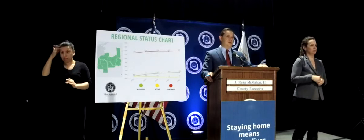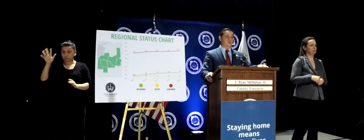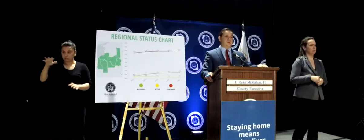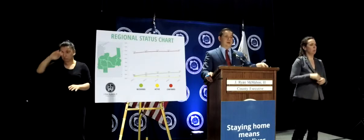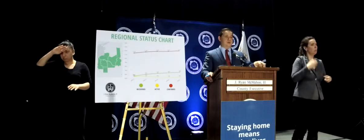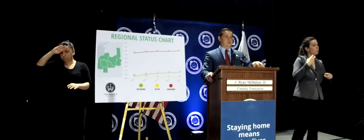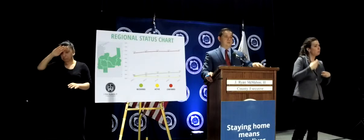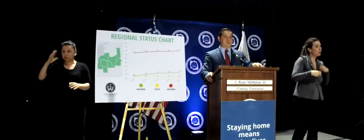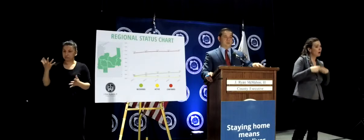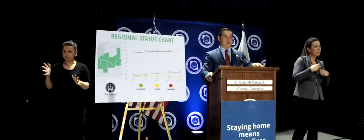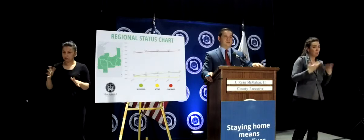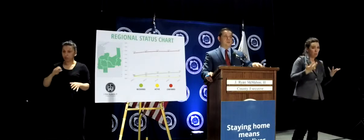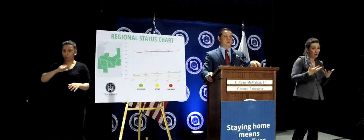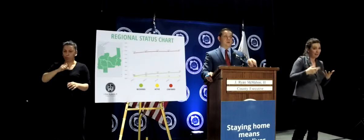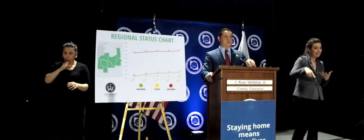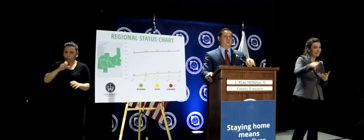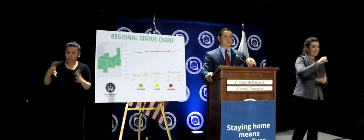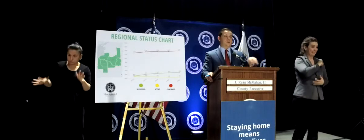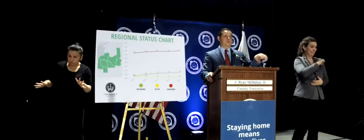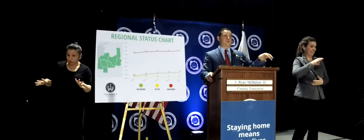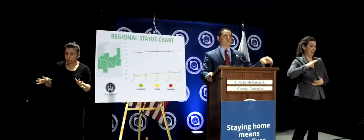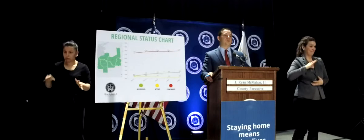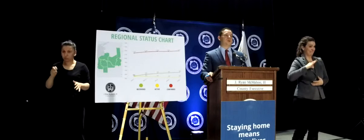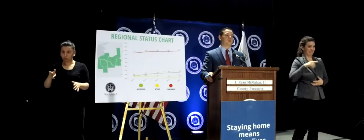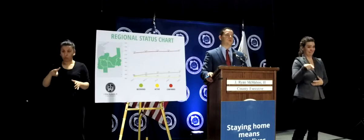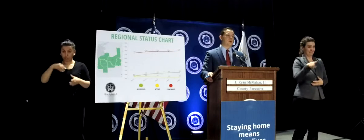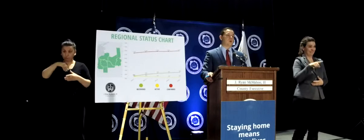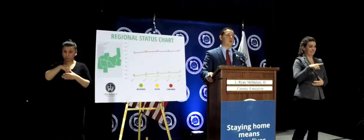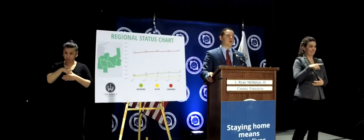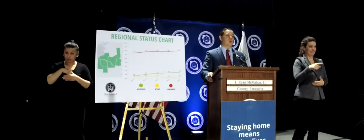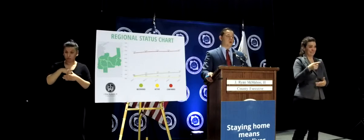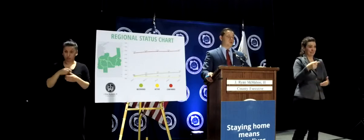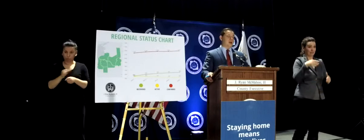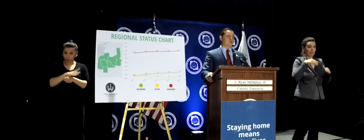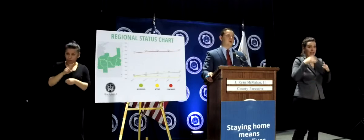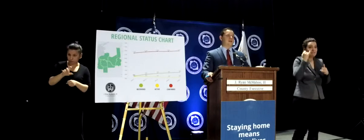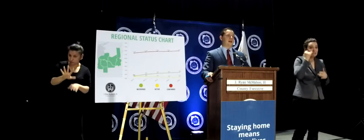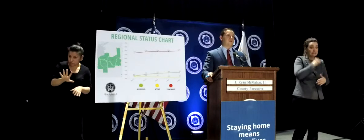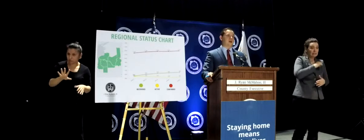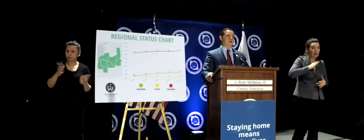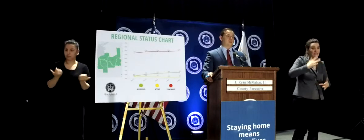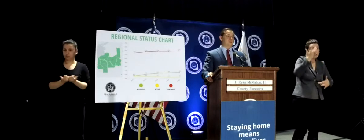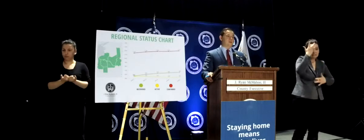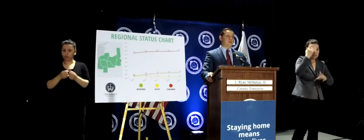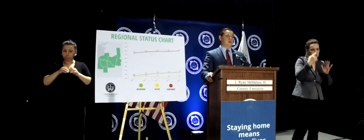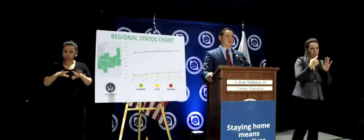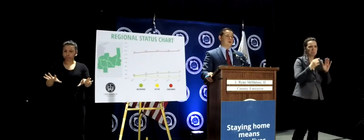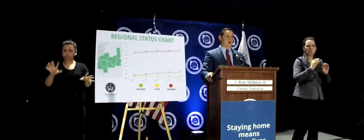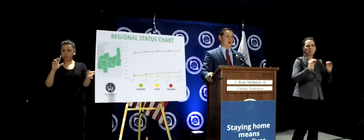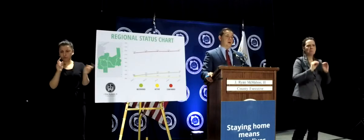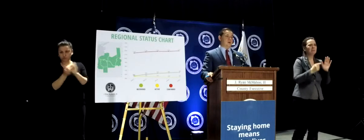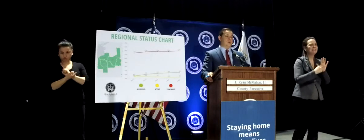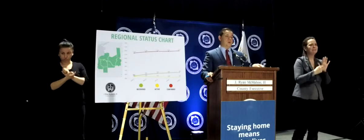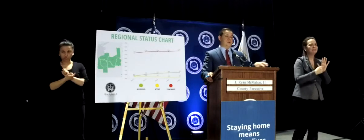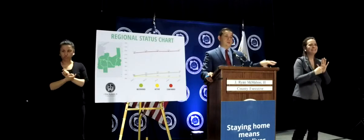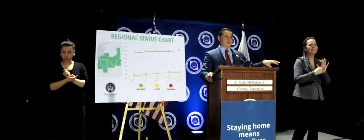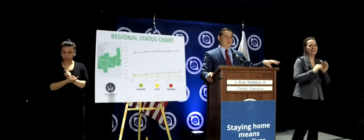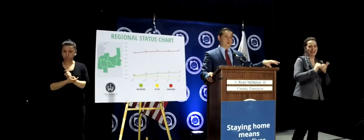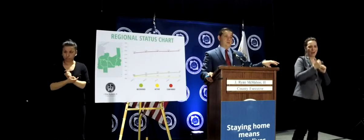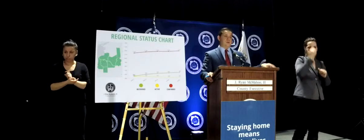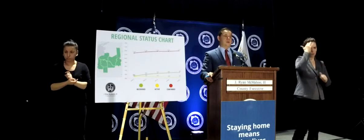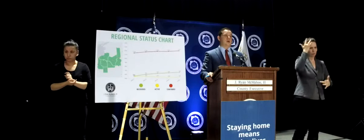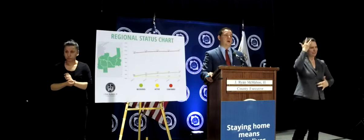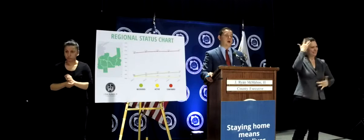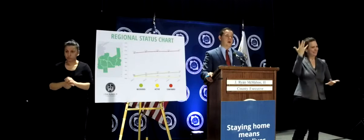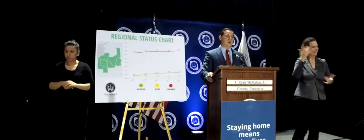That individual then may spread it to someone else, or they may spread it to multiple people. So we're trying to identify the risk, quarantine